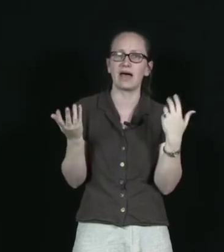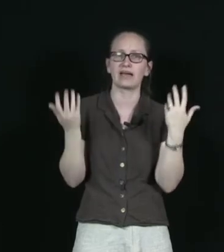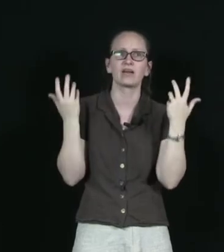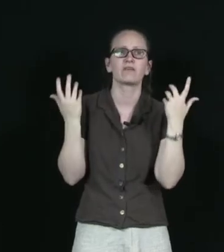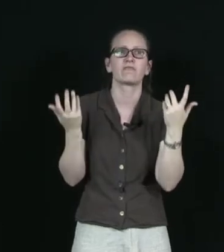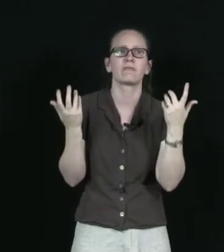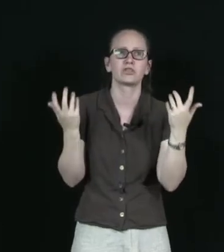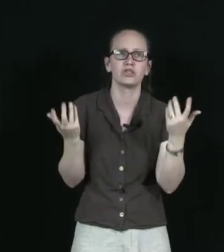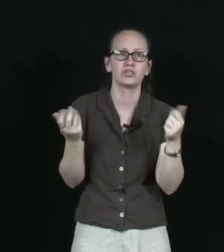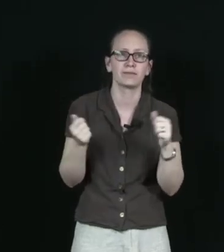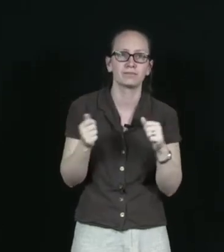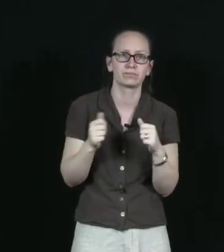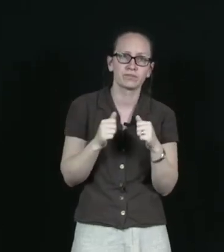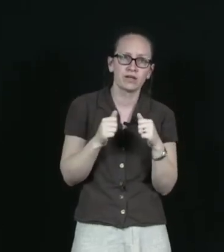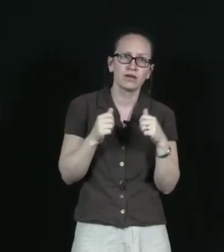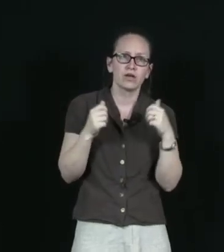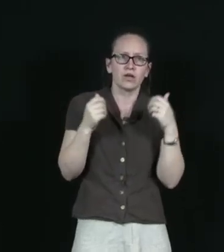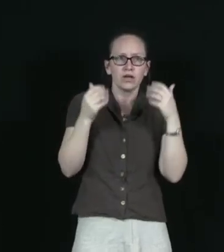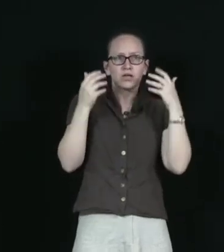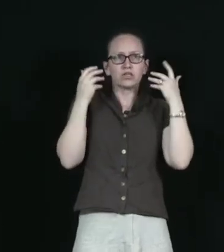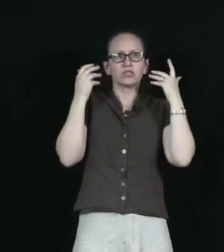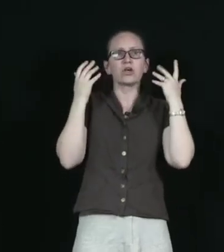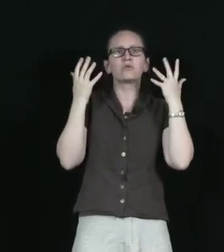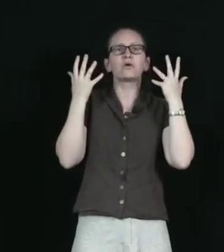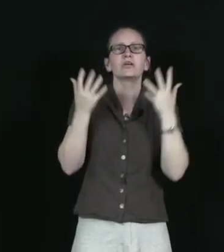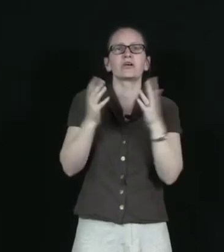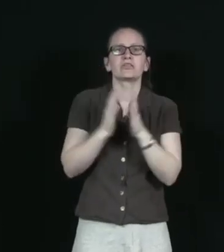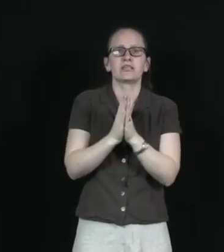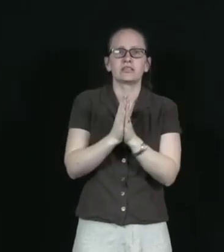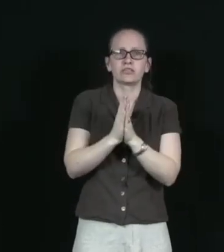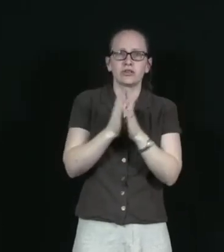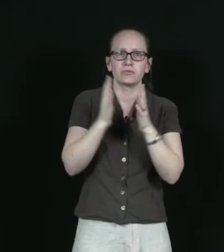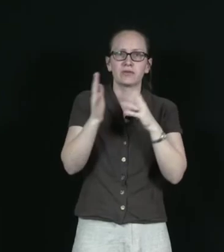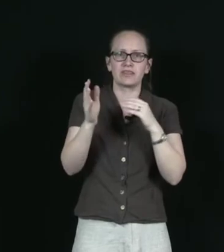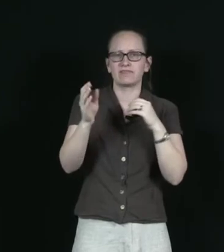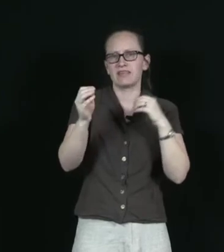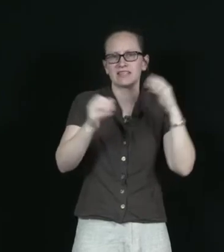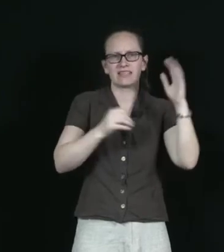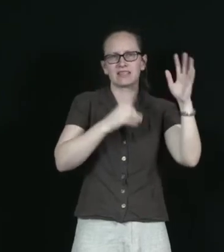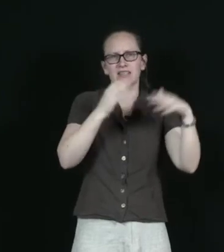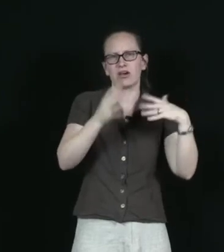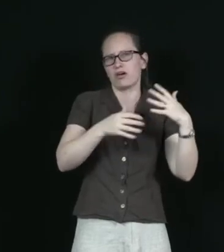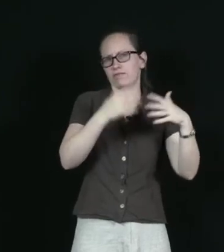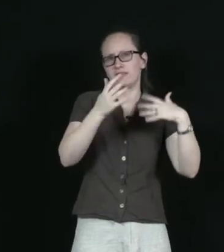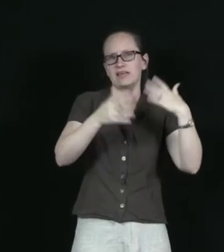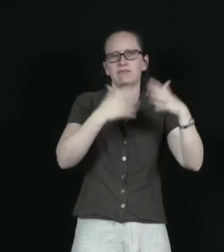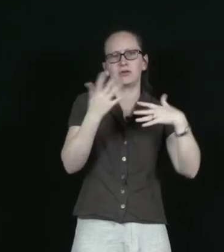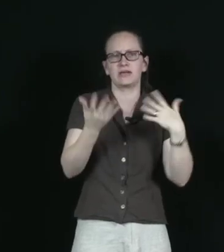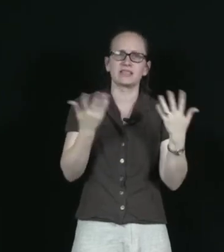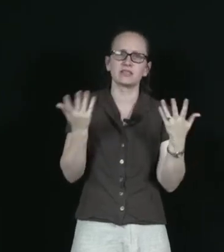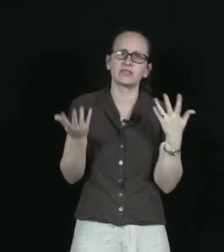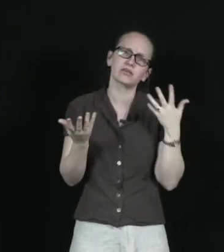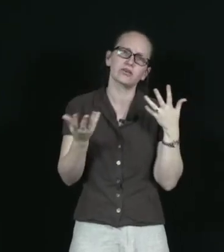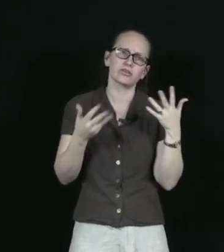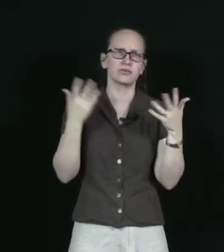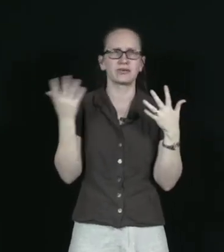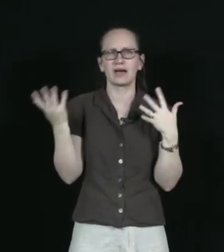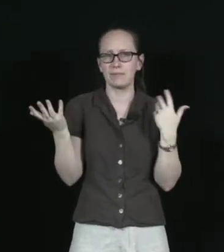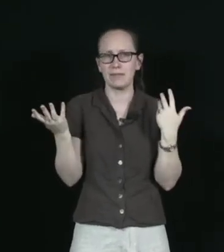feedback from the tutor. So what you're going to need to do with this is, hopefully a few weeks into the course, you'll come up